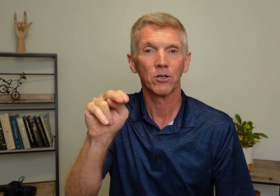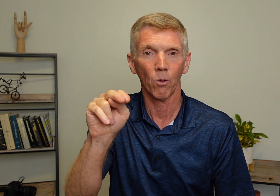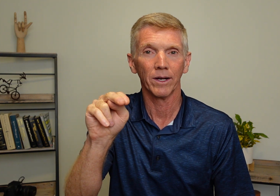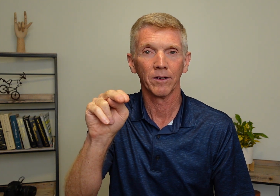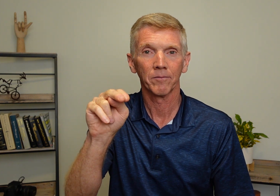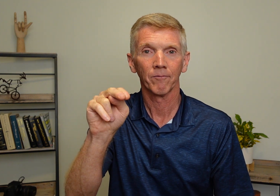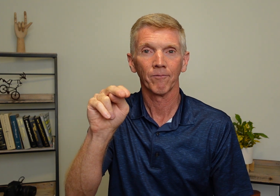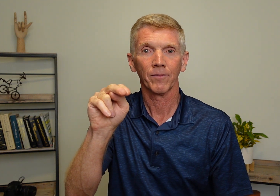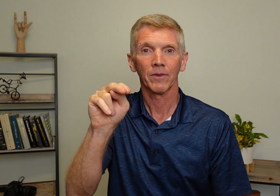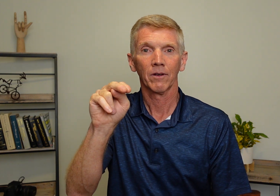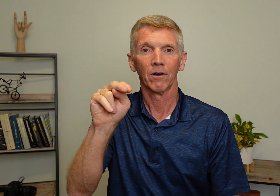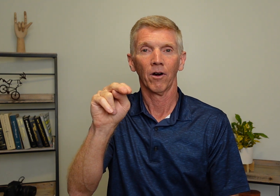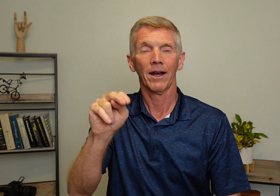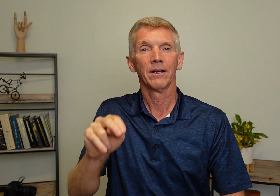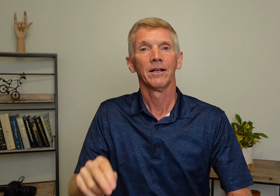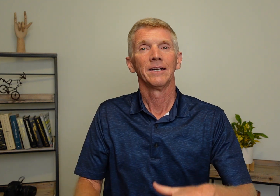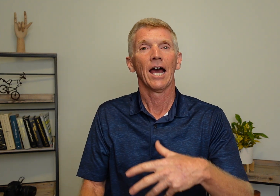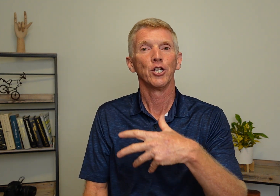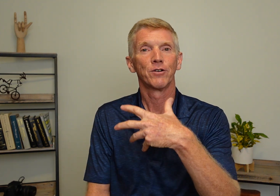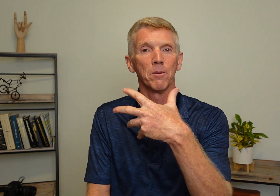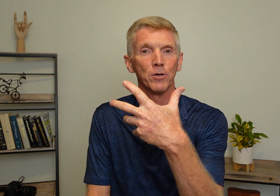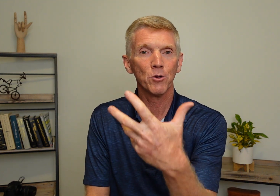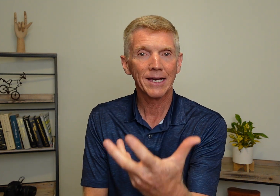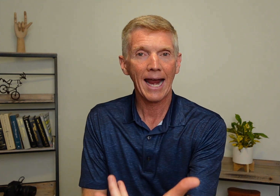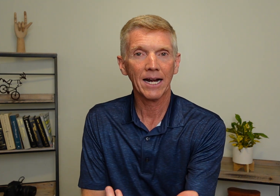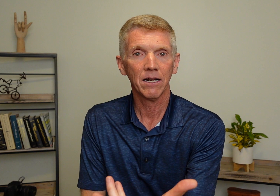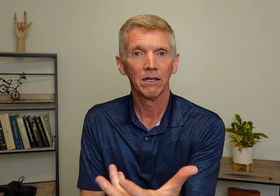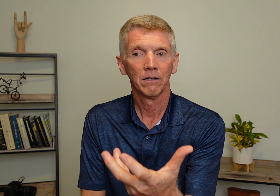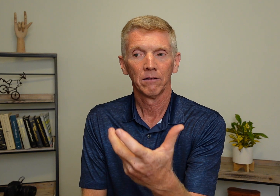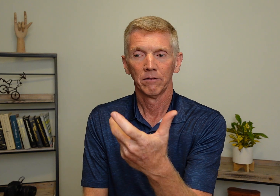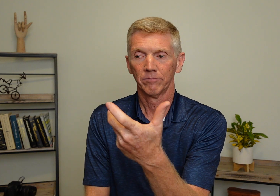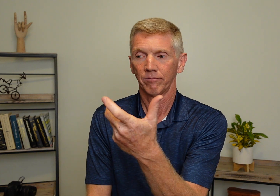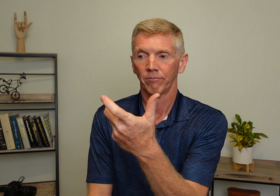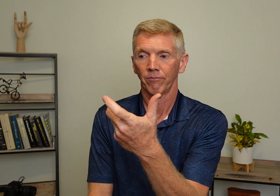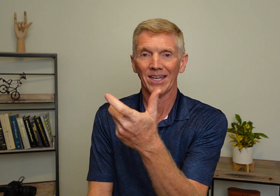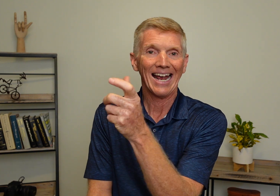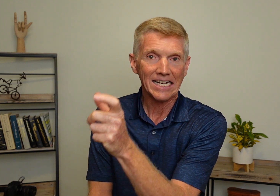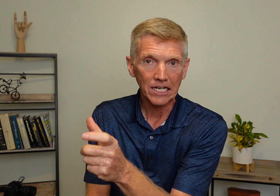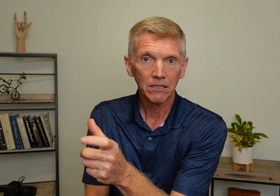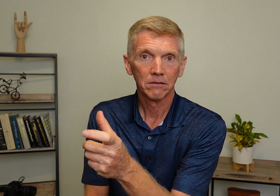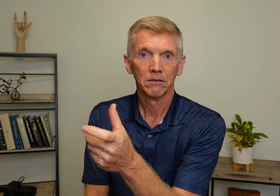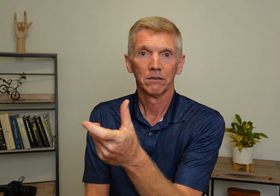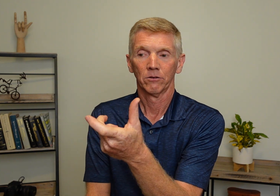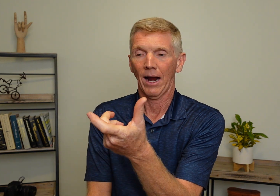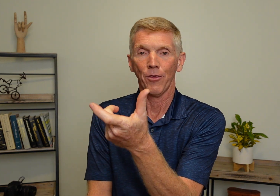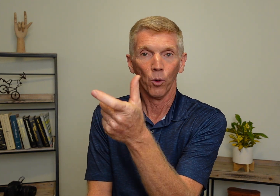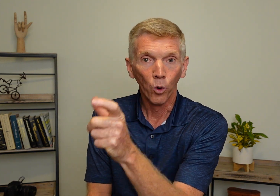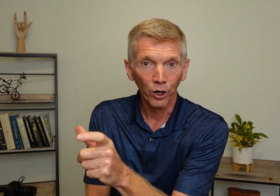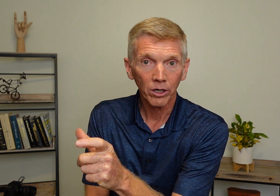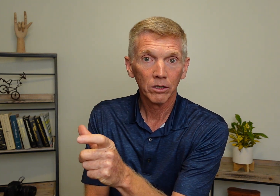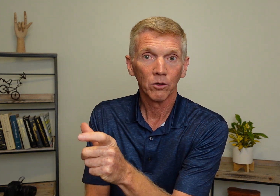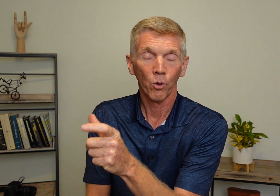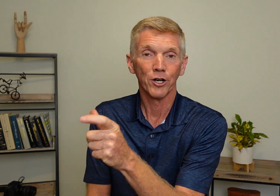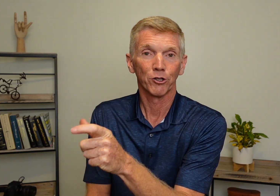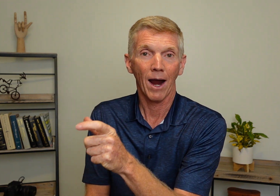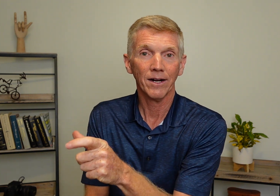Bitcoin. All right. Now you've communicated the idea, right? The word, what you're trying to